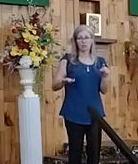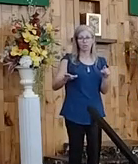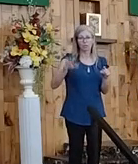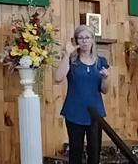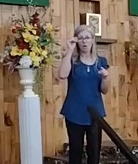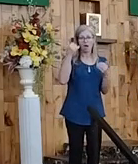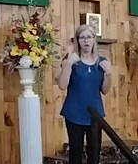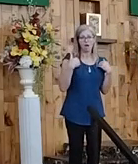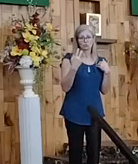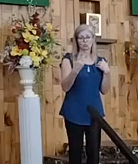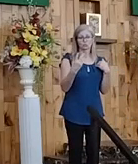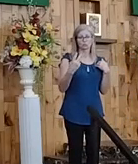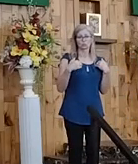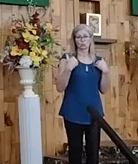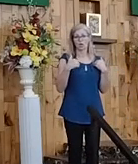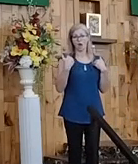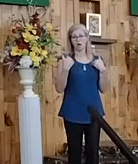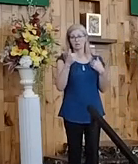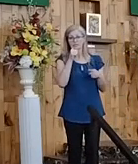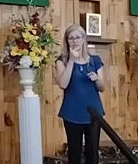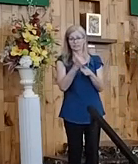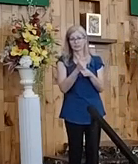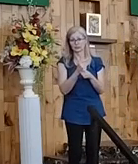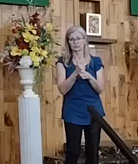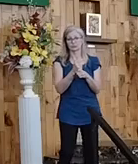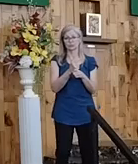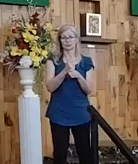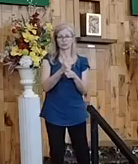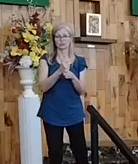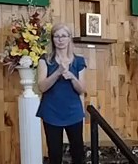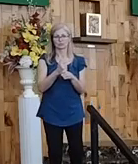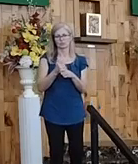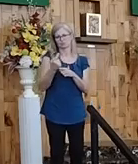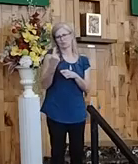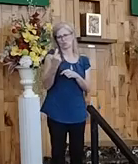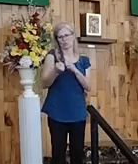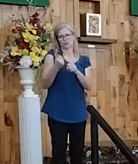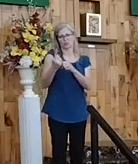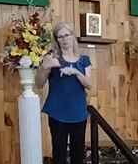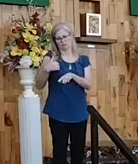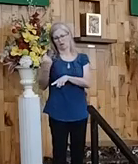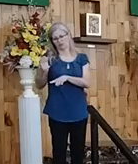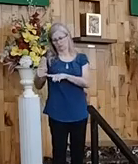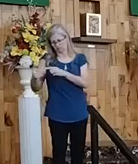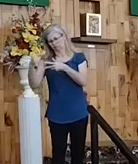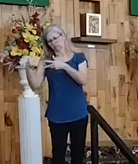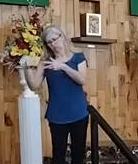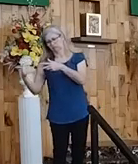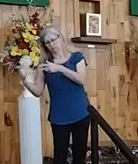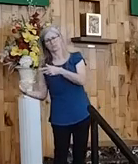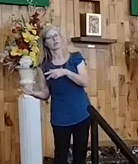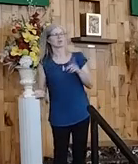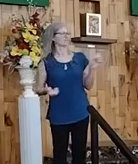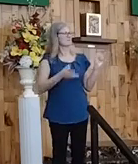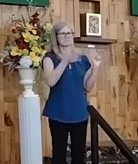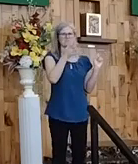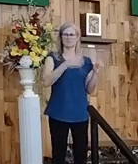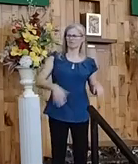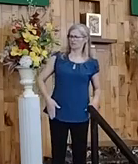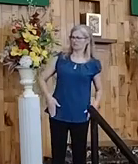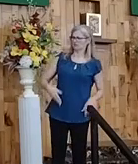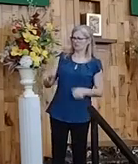young sisters, only a year apiece, younger than me, you know. She would say, "Why do you eat with